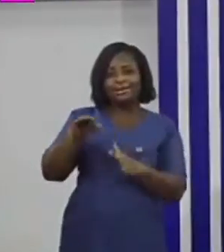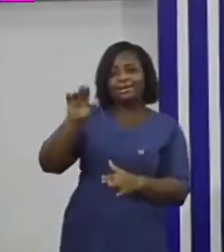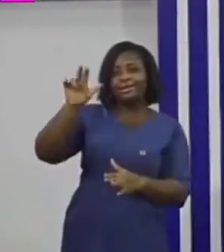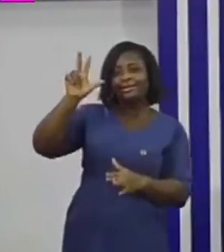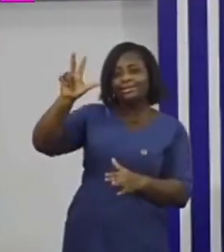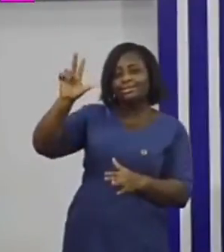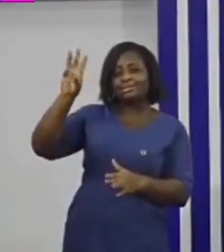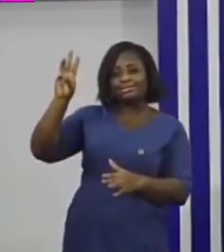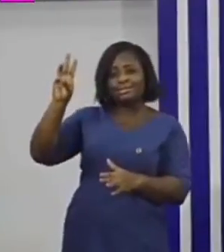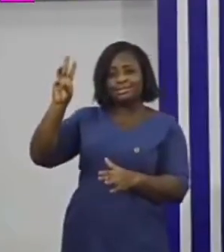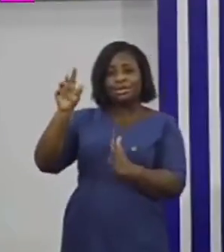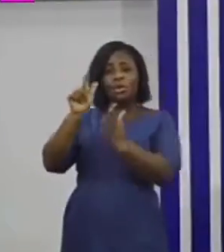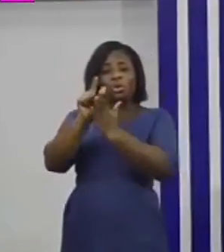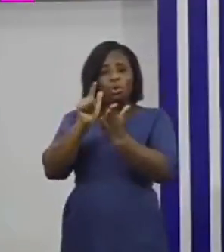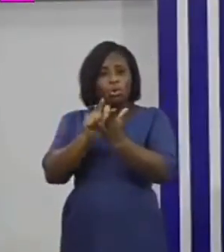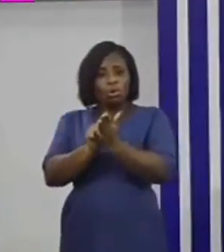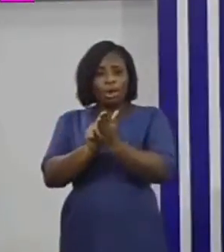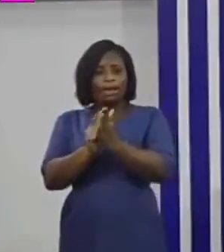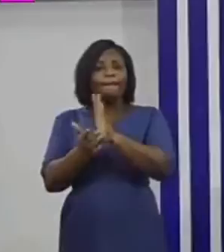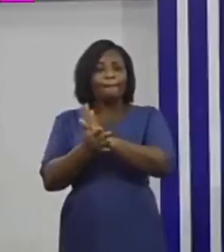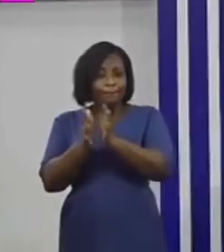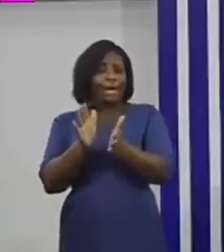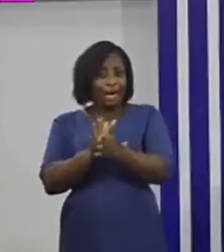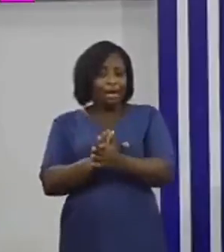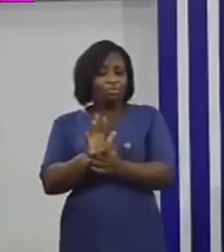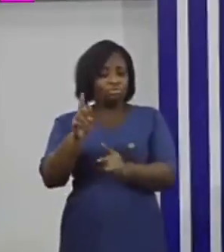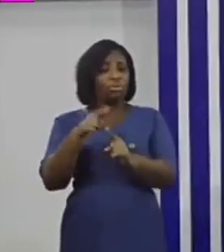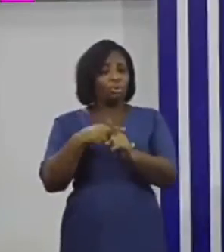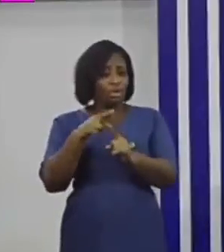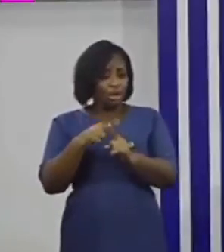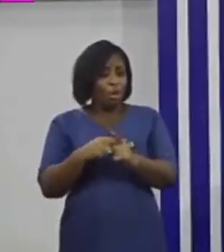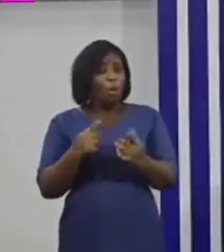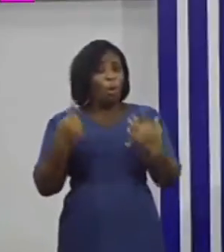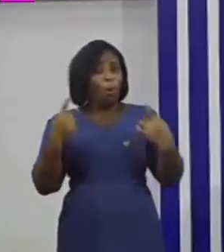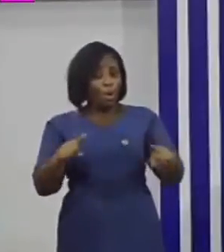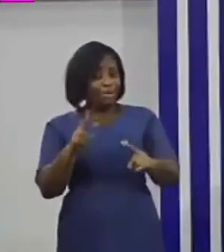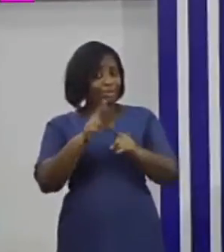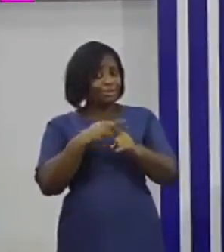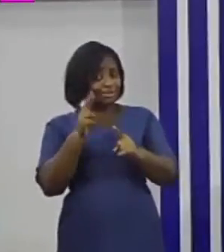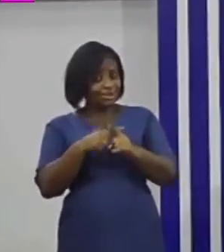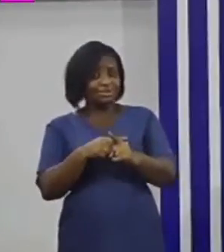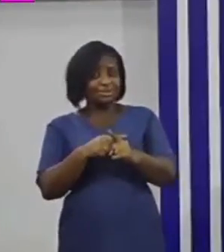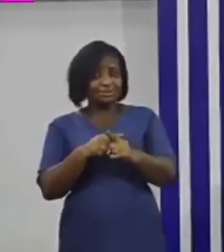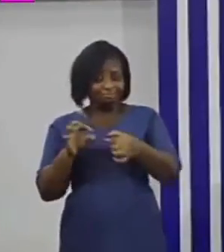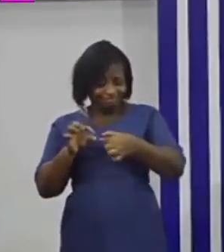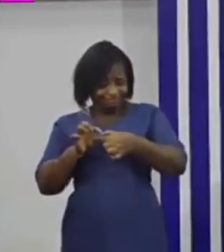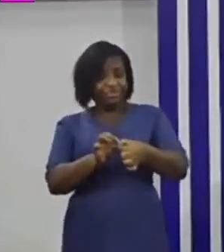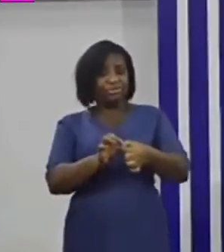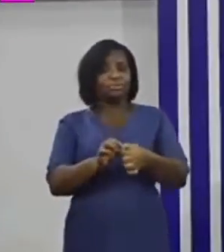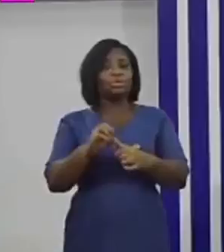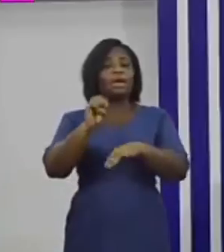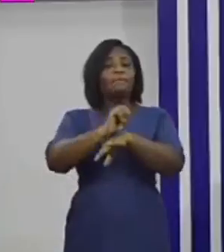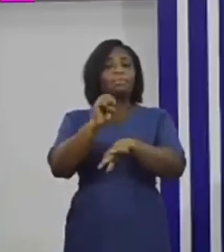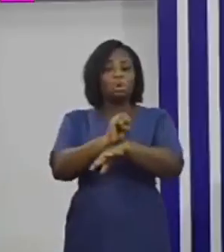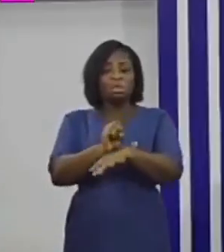Act above and will become a statutory tenant. When the tenancy is tied to an employment and the